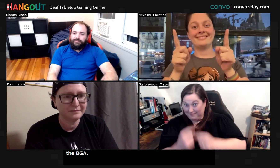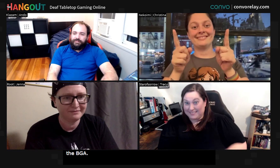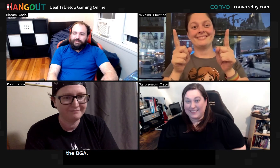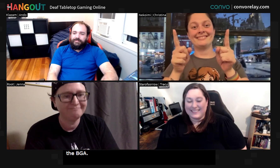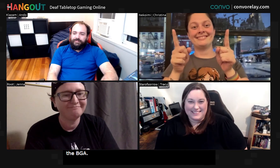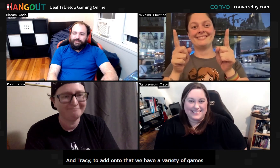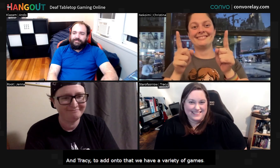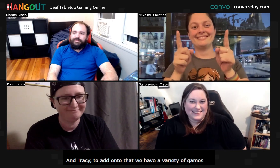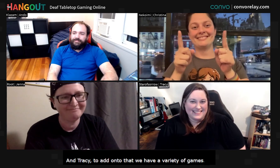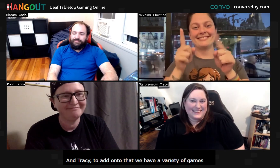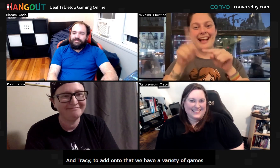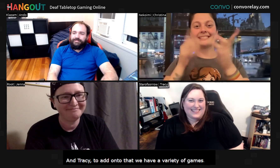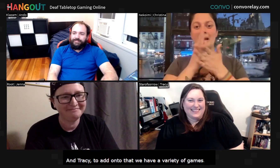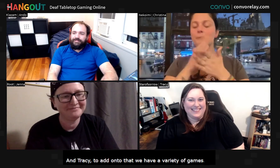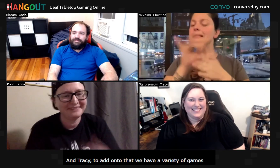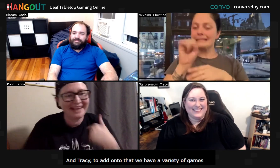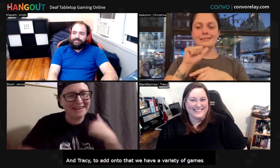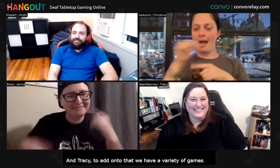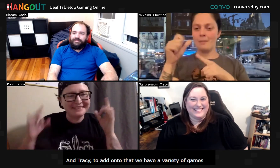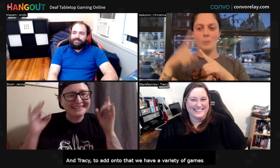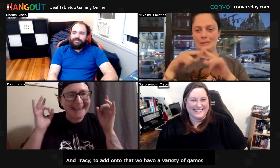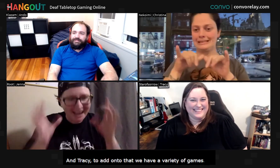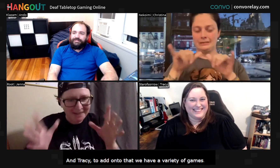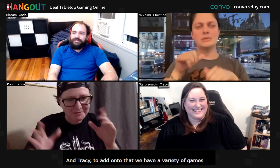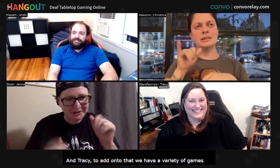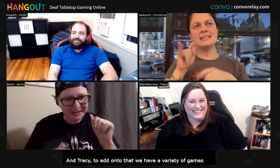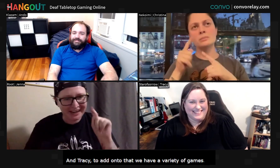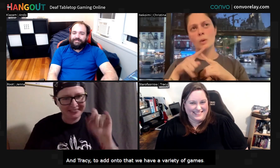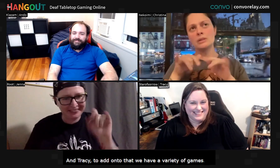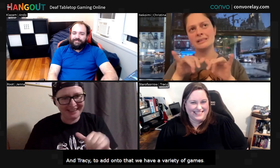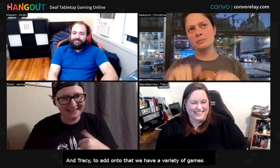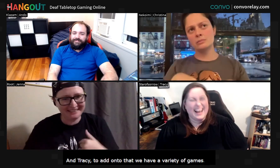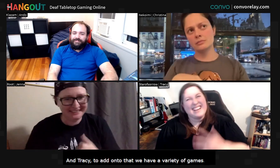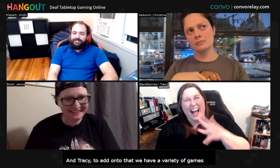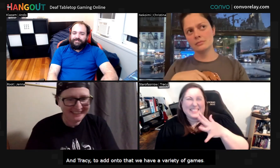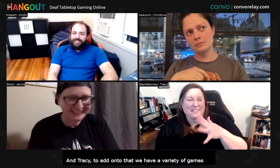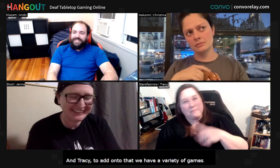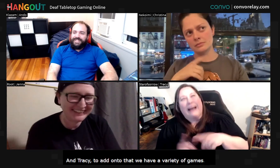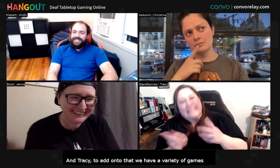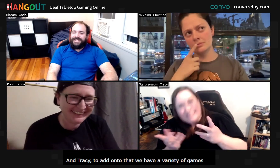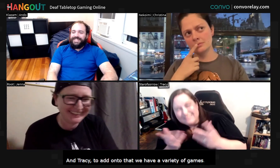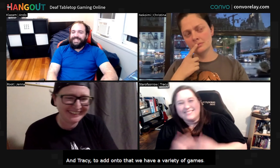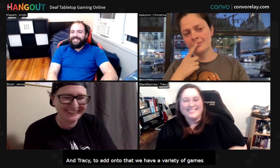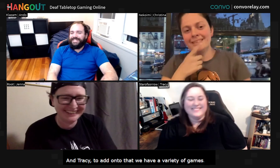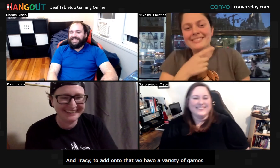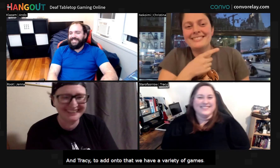that you can't stop playing. Yes, you can't stop. It's not a point Yeah. system, but